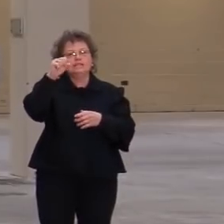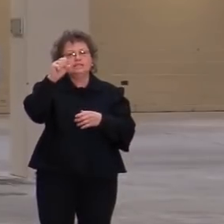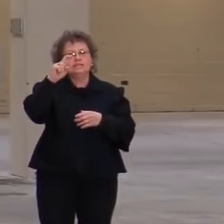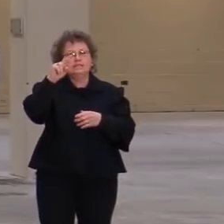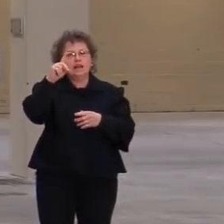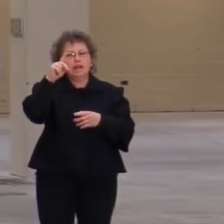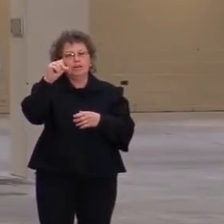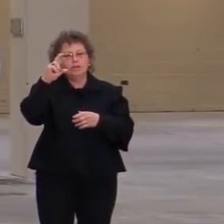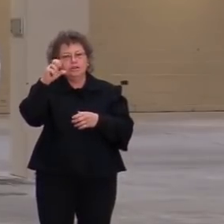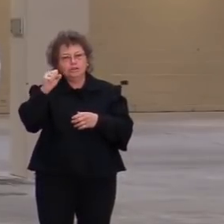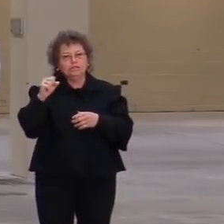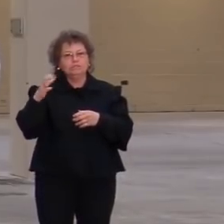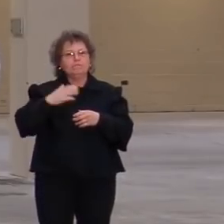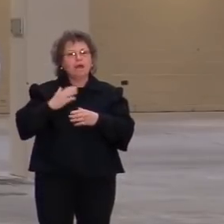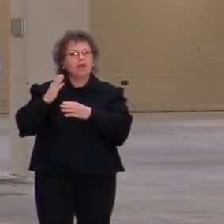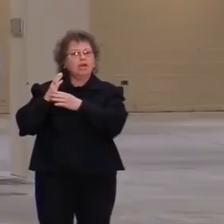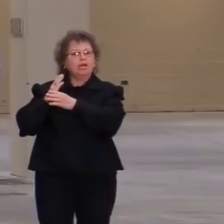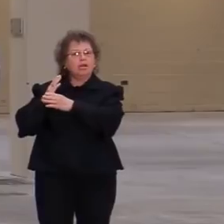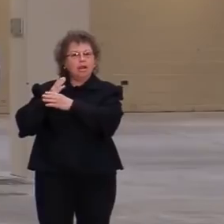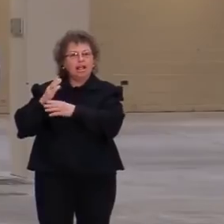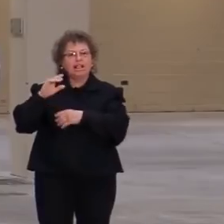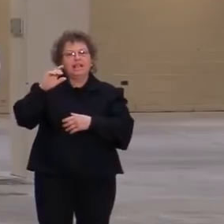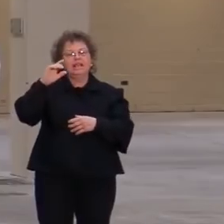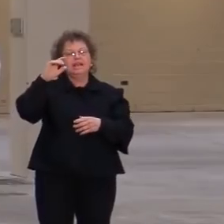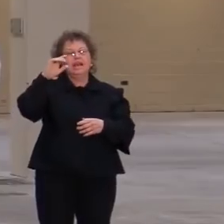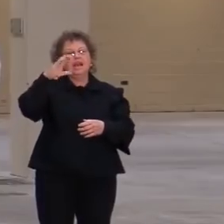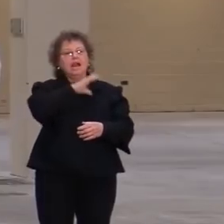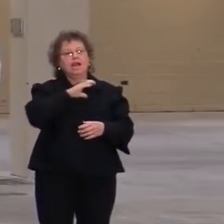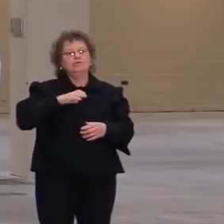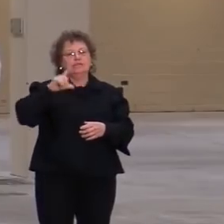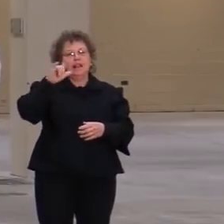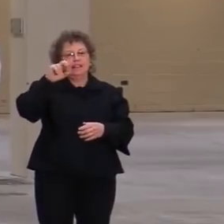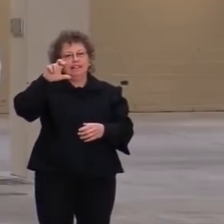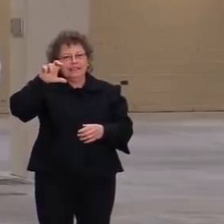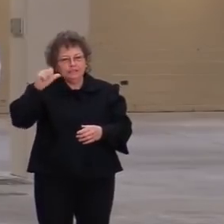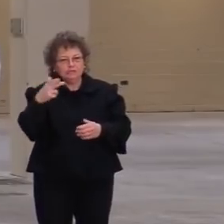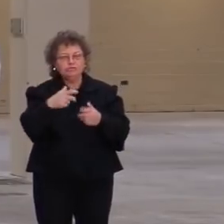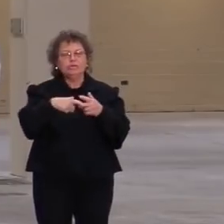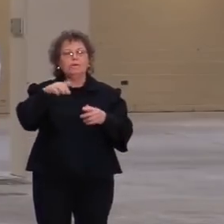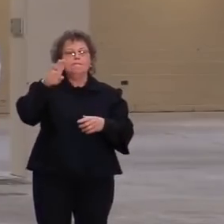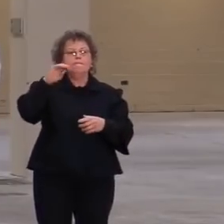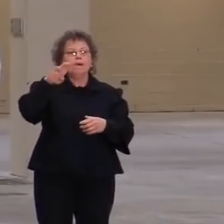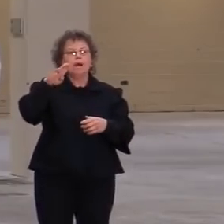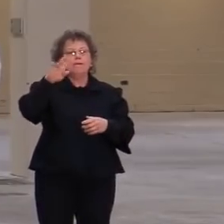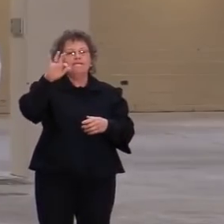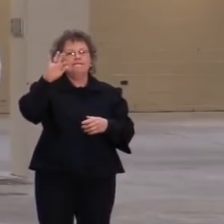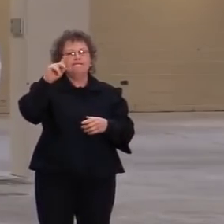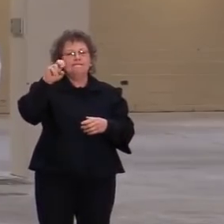colleague in the Congress, Steve Lynch, to Bob Fenton, who is the acting director,